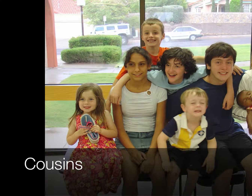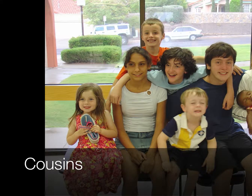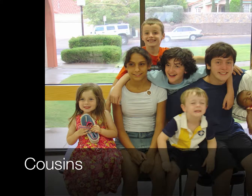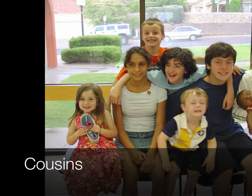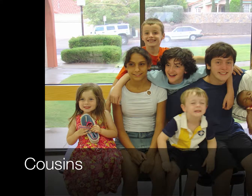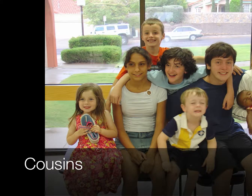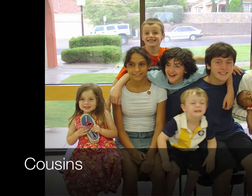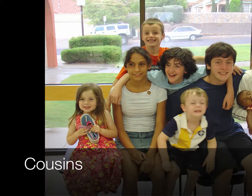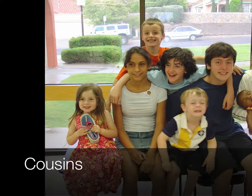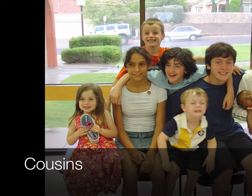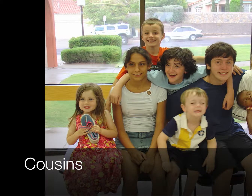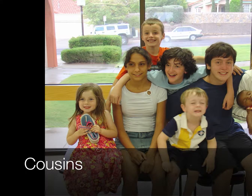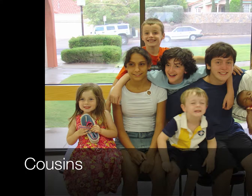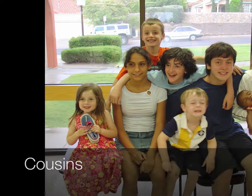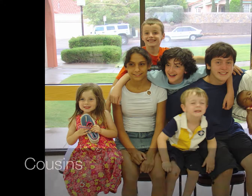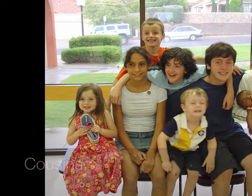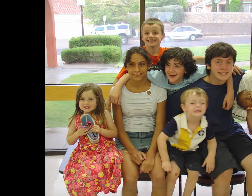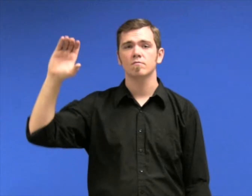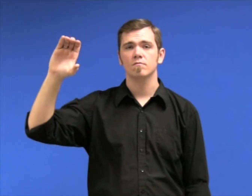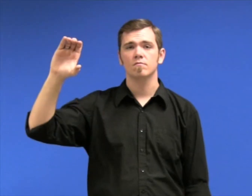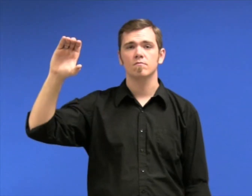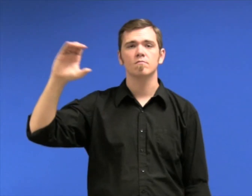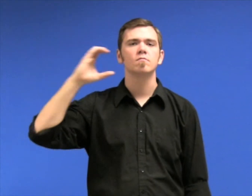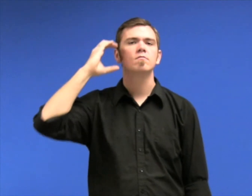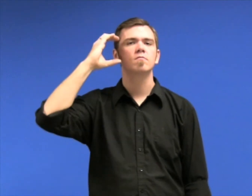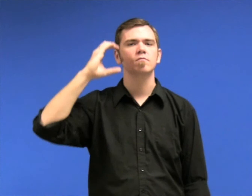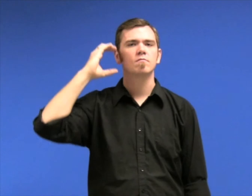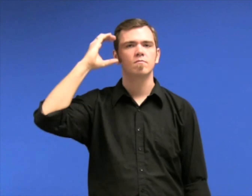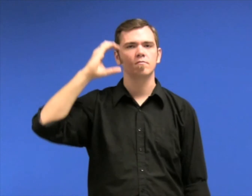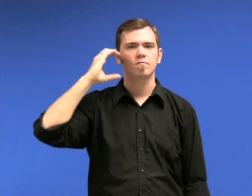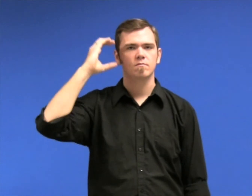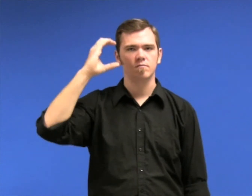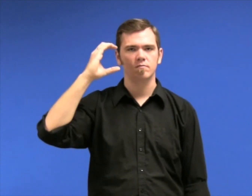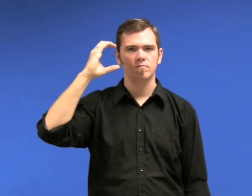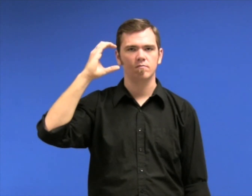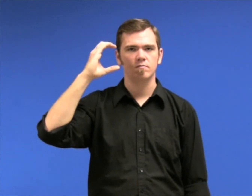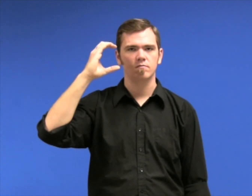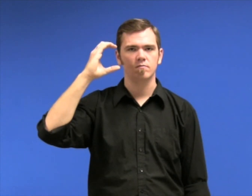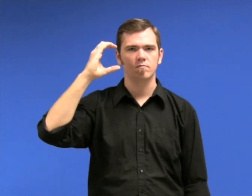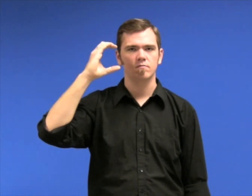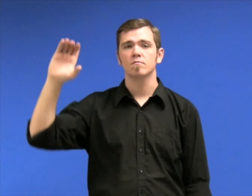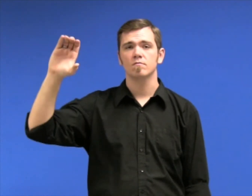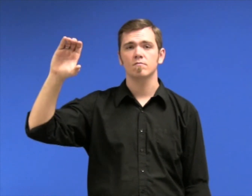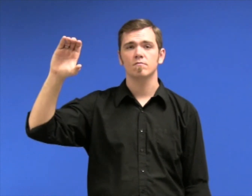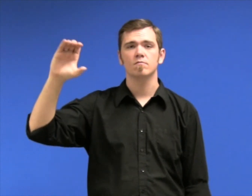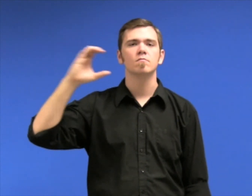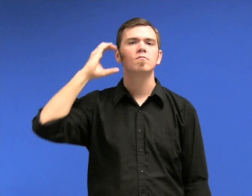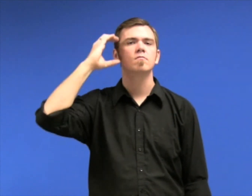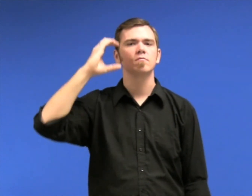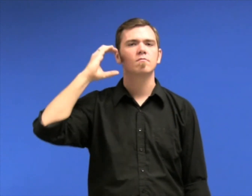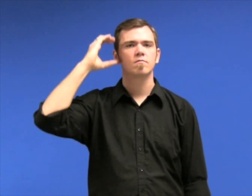cousins. The sign for cousin in general is a C hand circling by your cheekbone, but if you specifically mean a girl